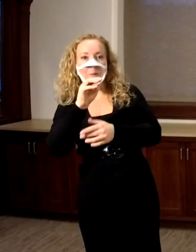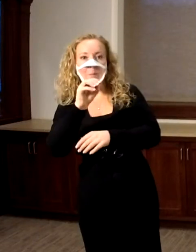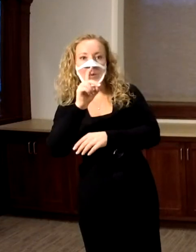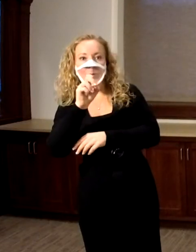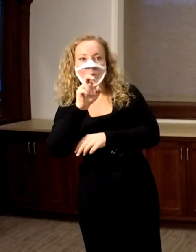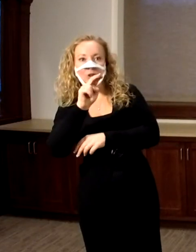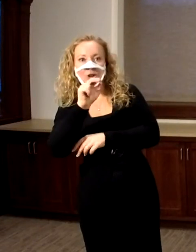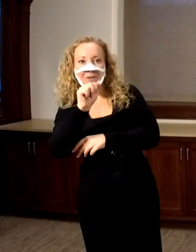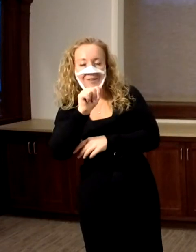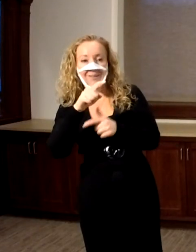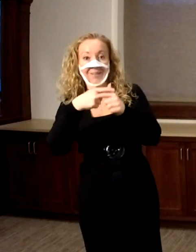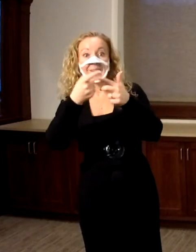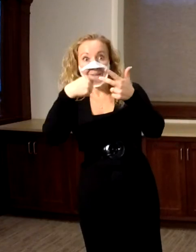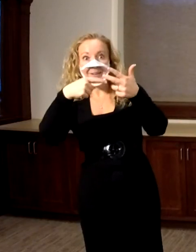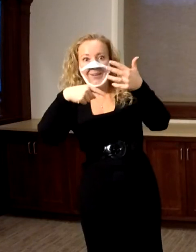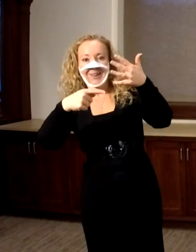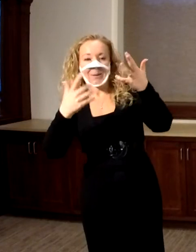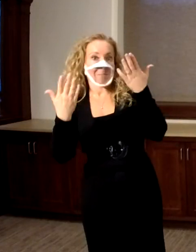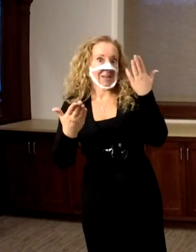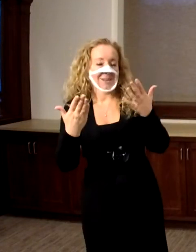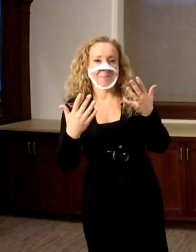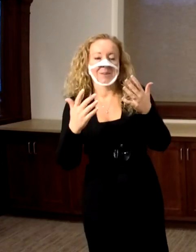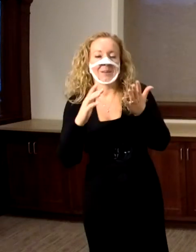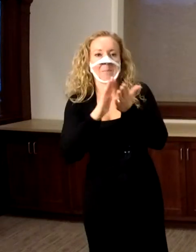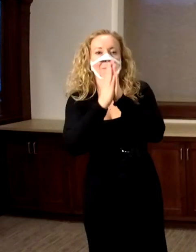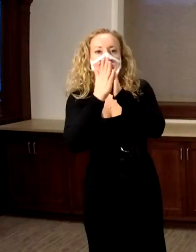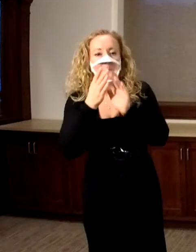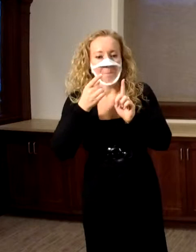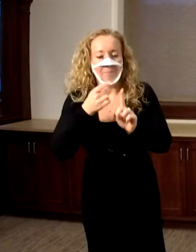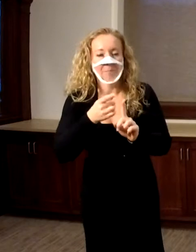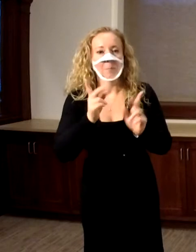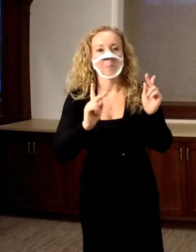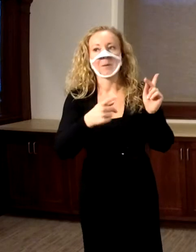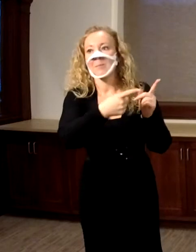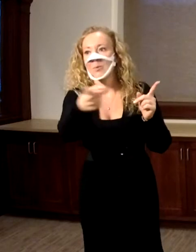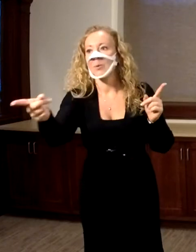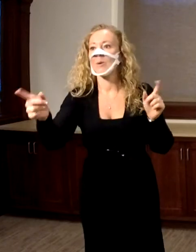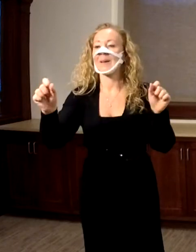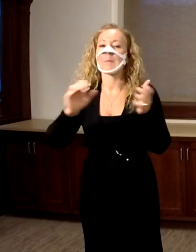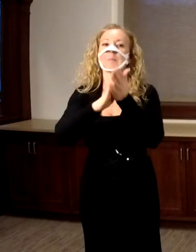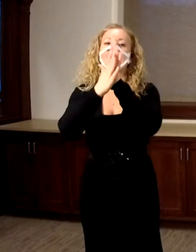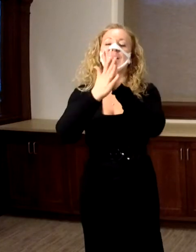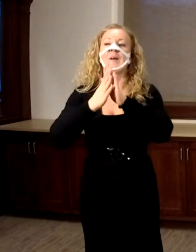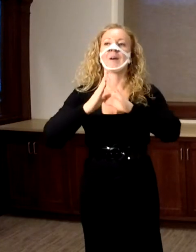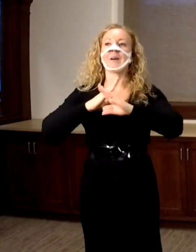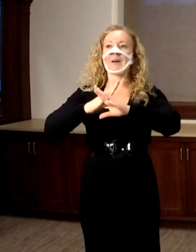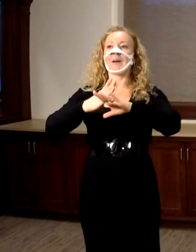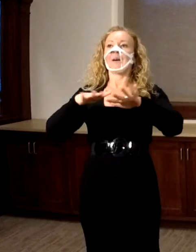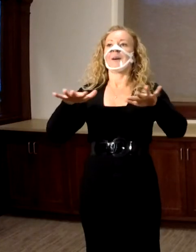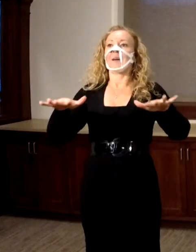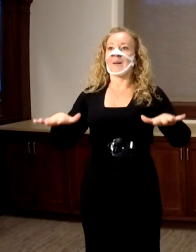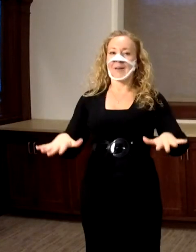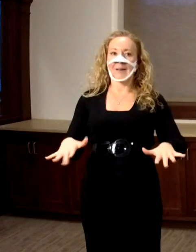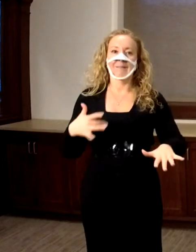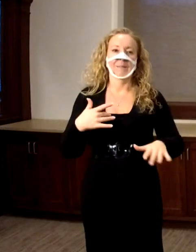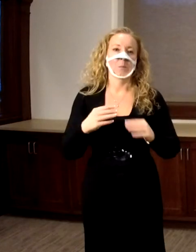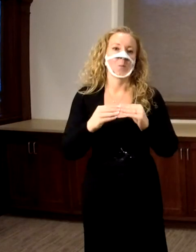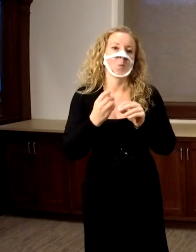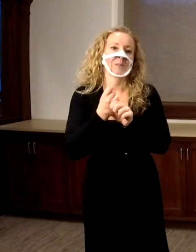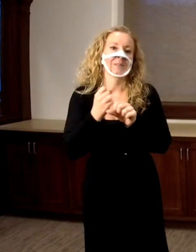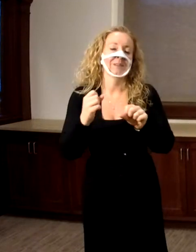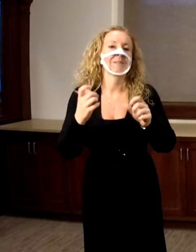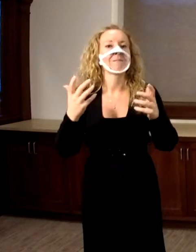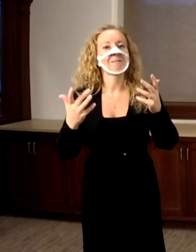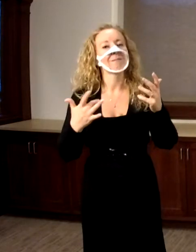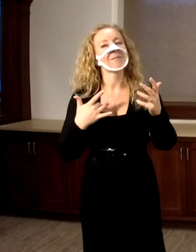more after that. And we can get to a point where people can be protected and we can go back to a more normal way of